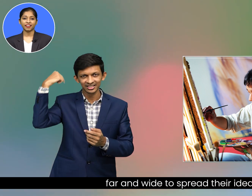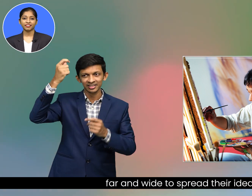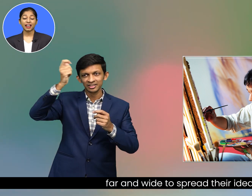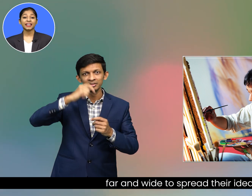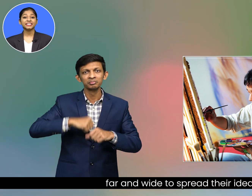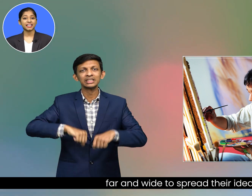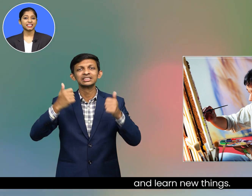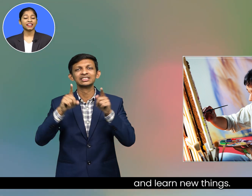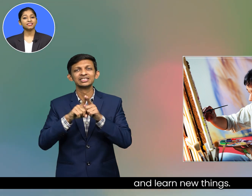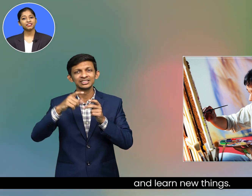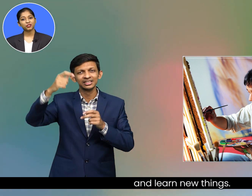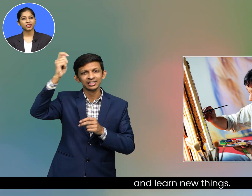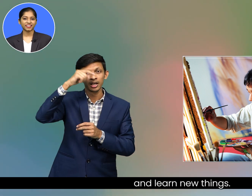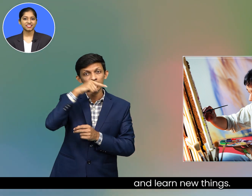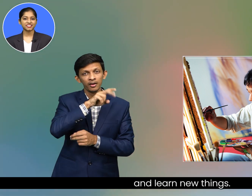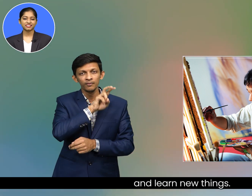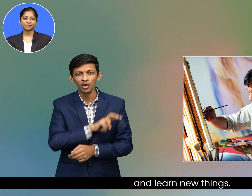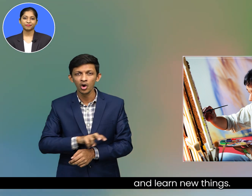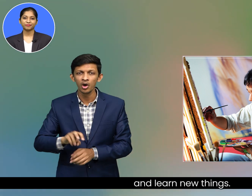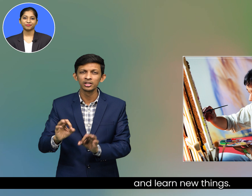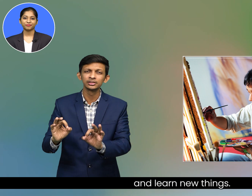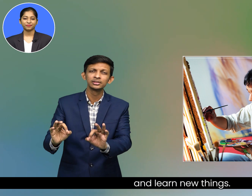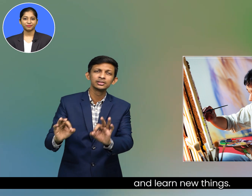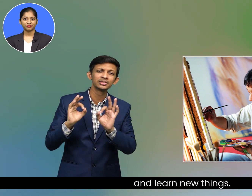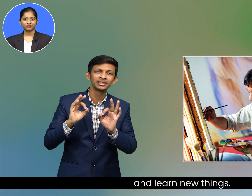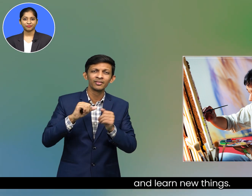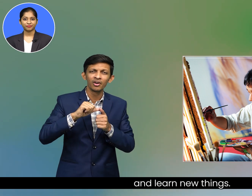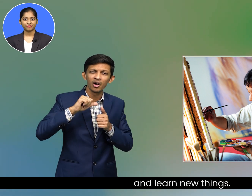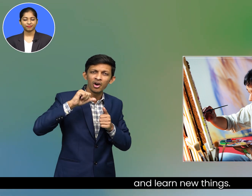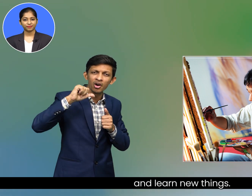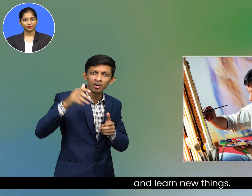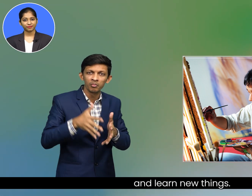spread their ideas and learn new things.